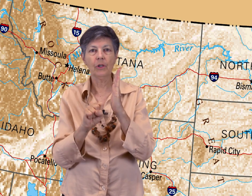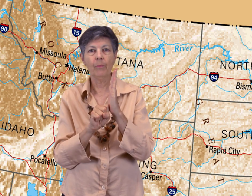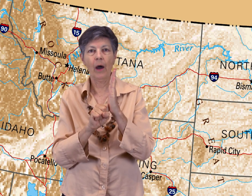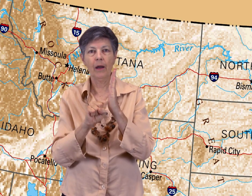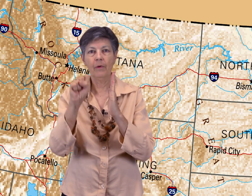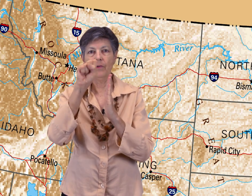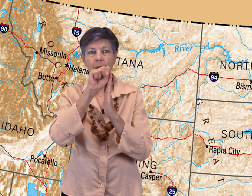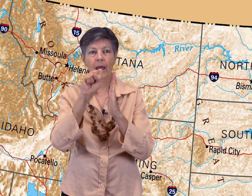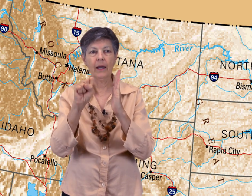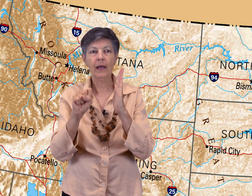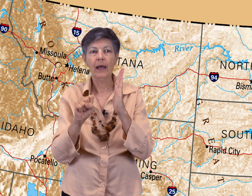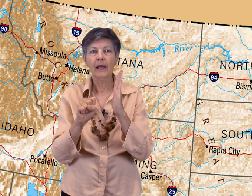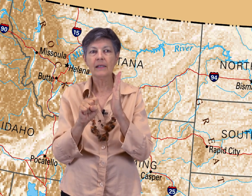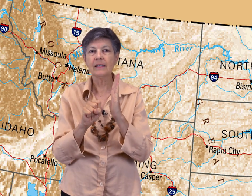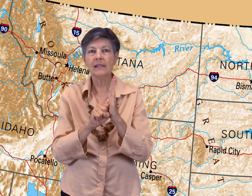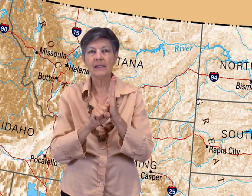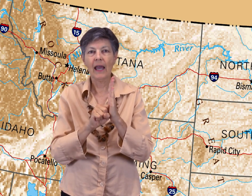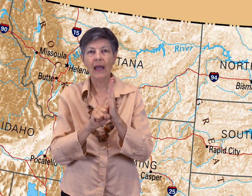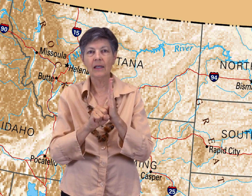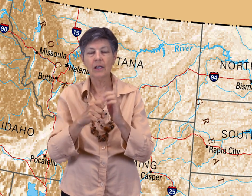the bottom of your hand. State,